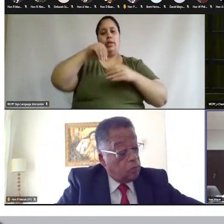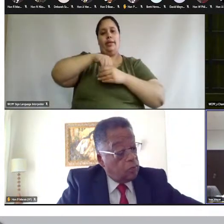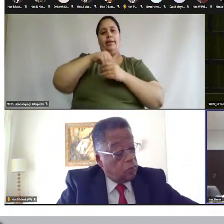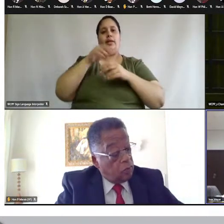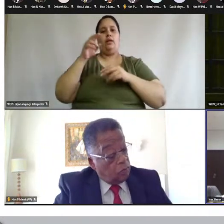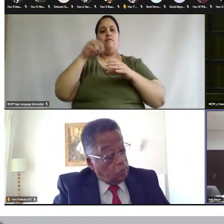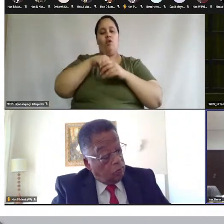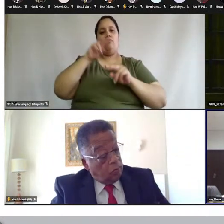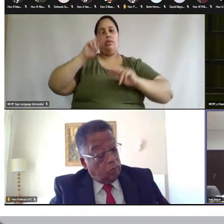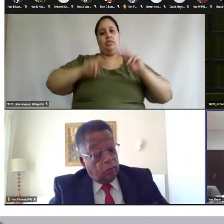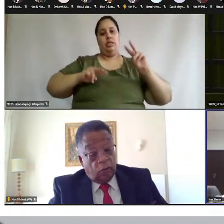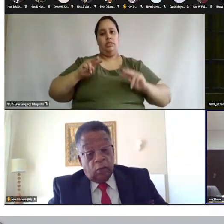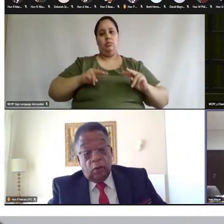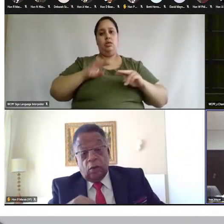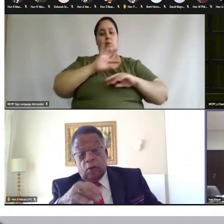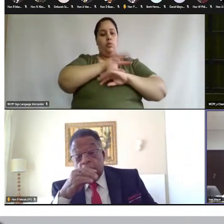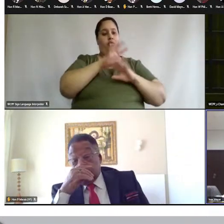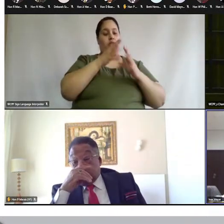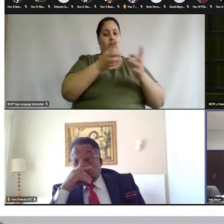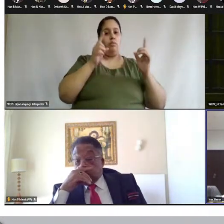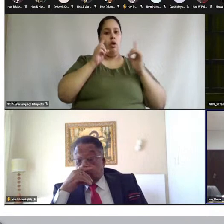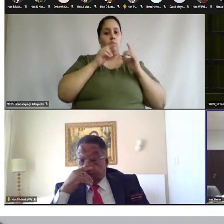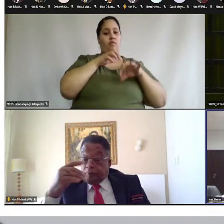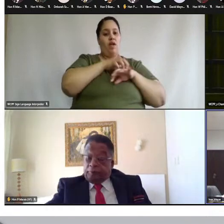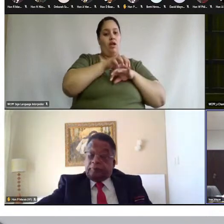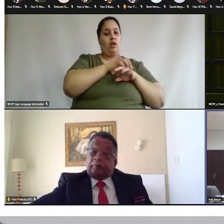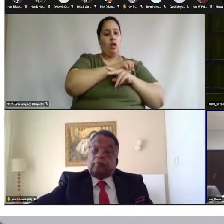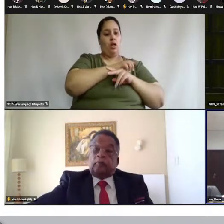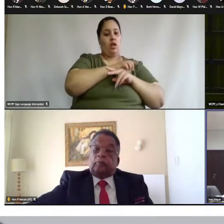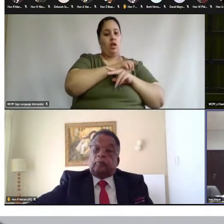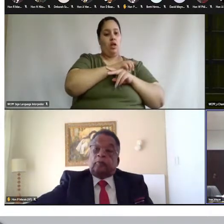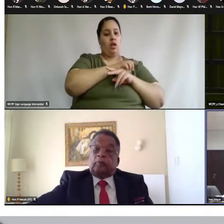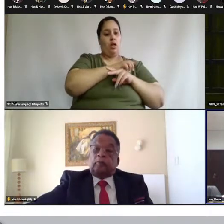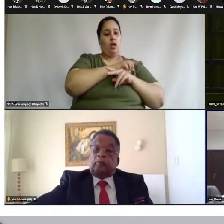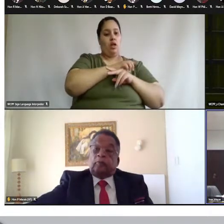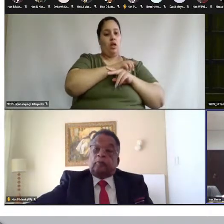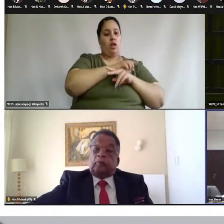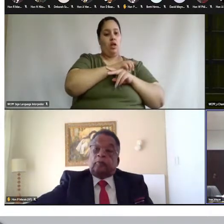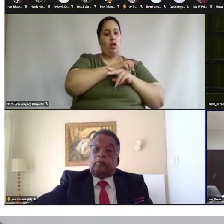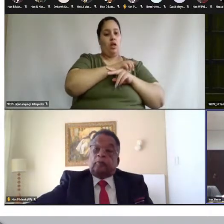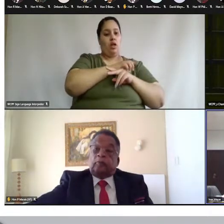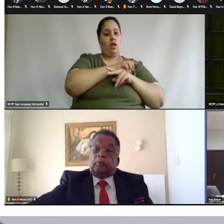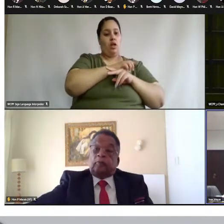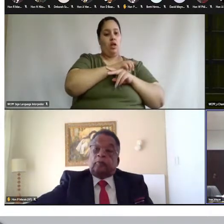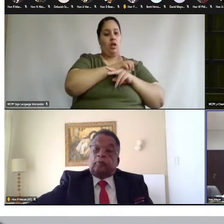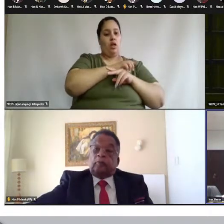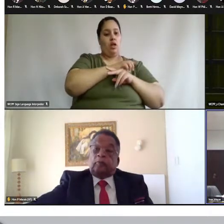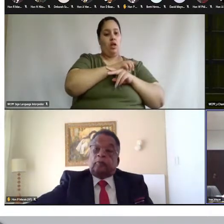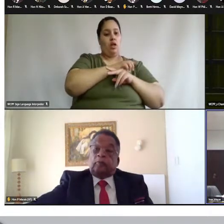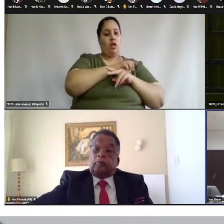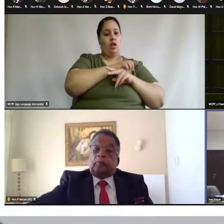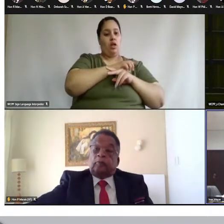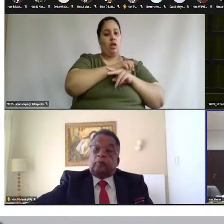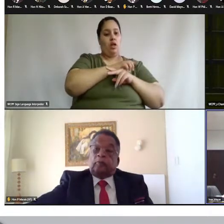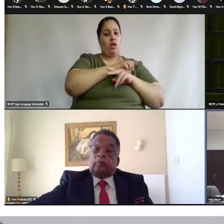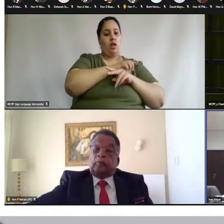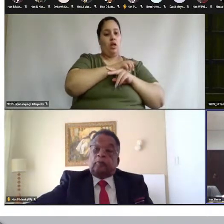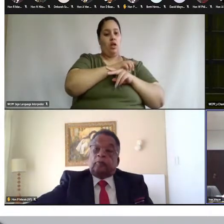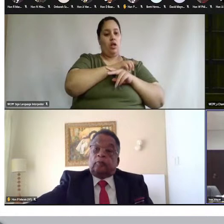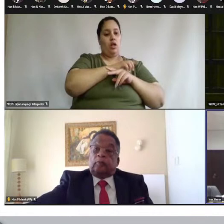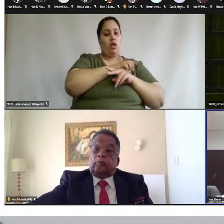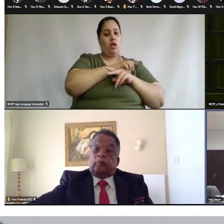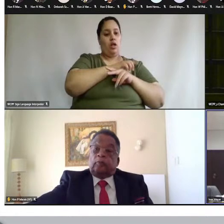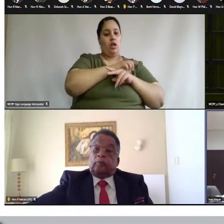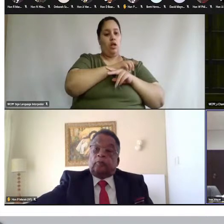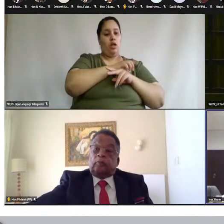is the Provincial Department of Agriculture. There's the National Department of Agriculture. There is the Provincial Disaster Management Center. There's